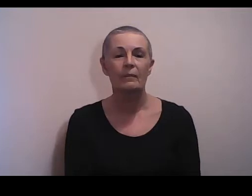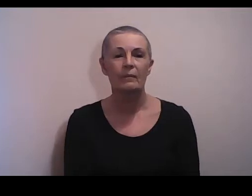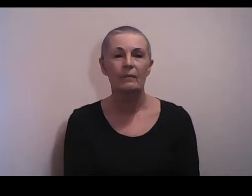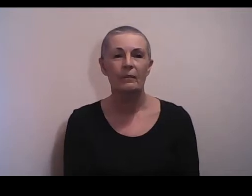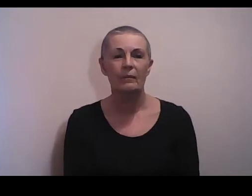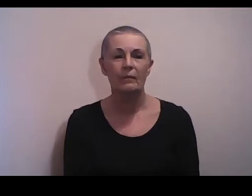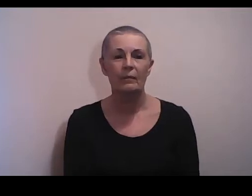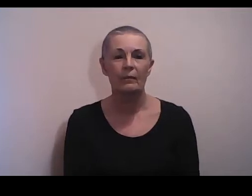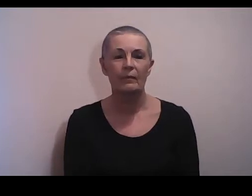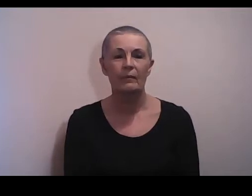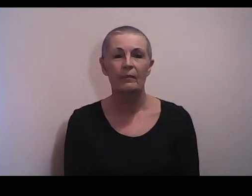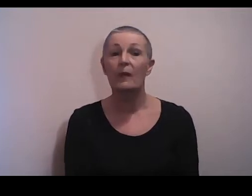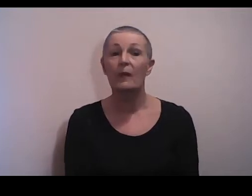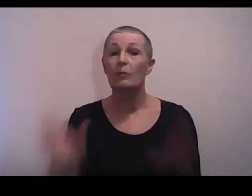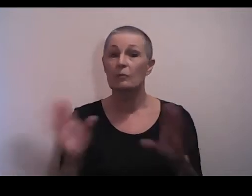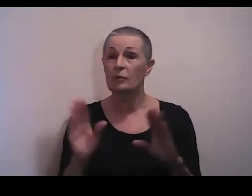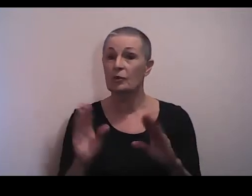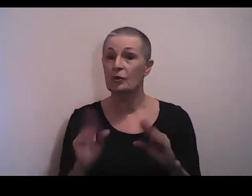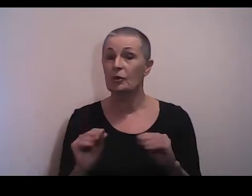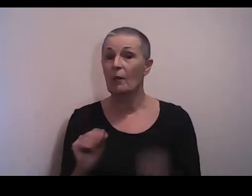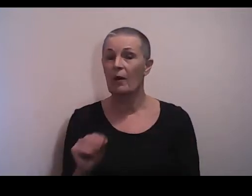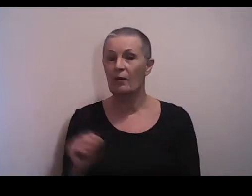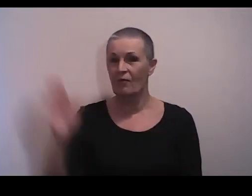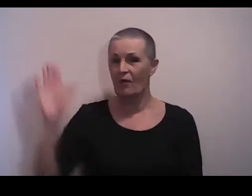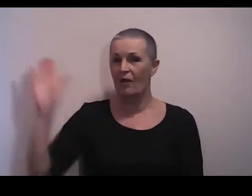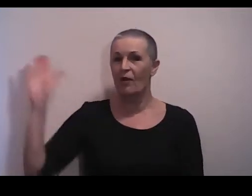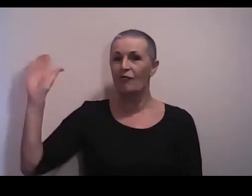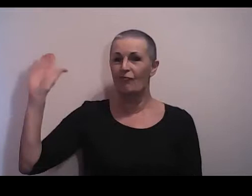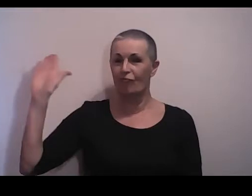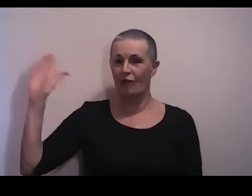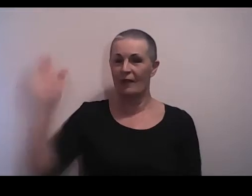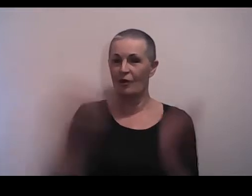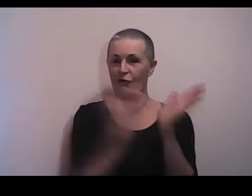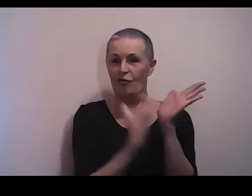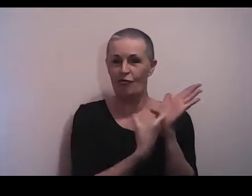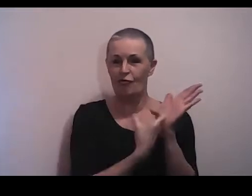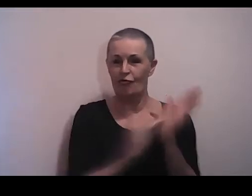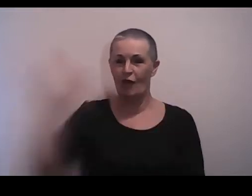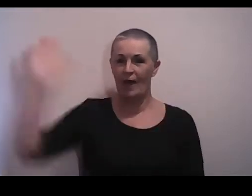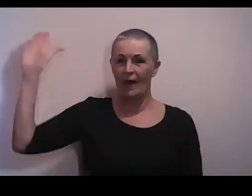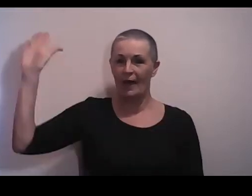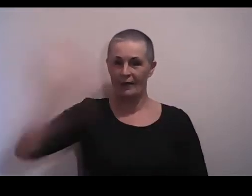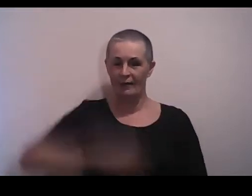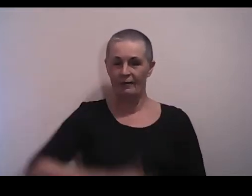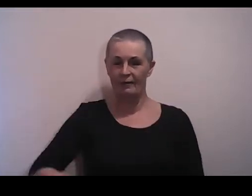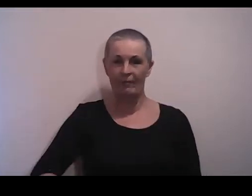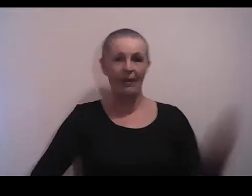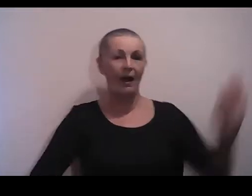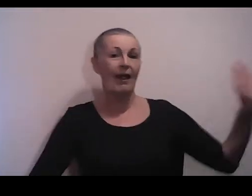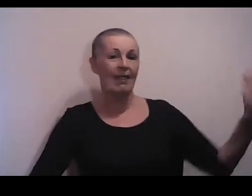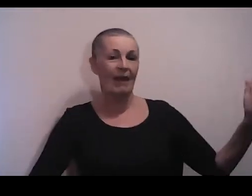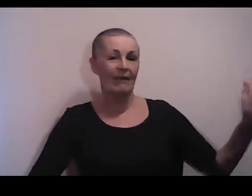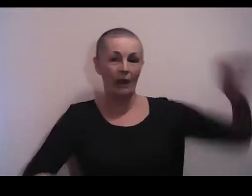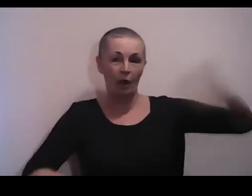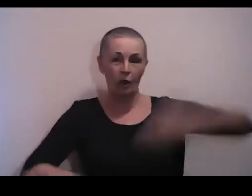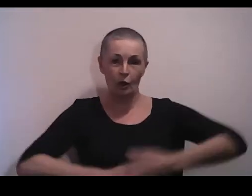And I will stop with my right hand on my lower belly, below the belly button, left hand on top. If